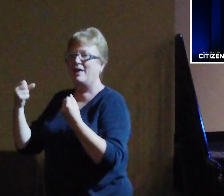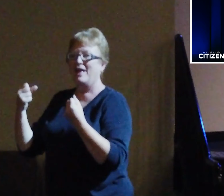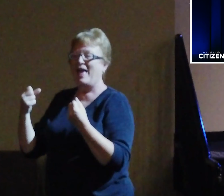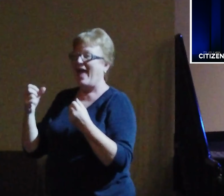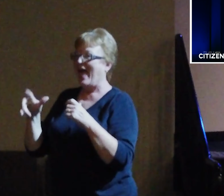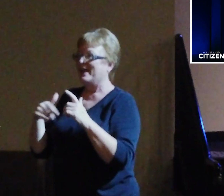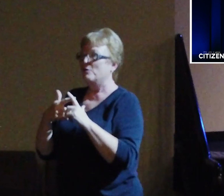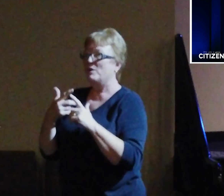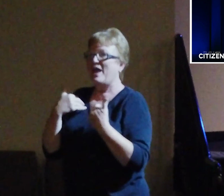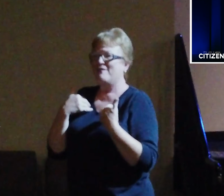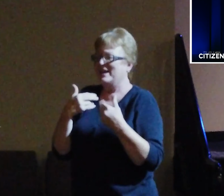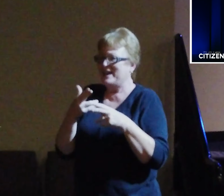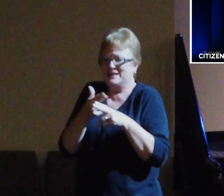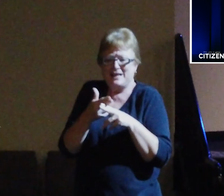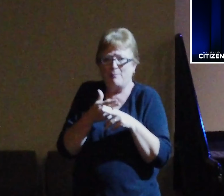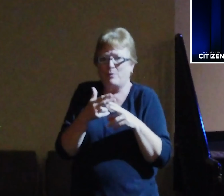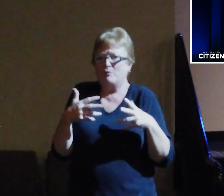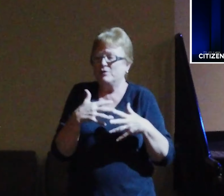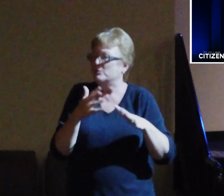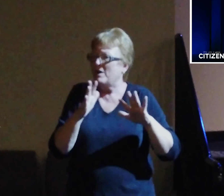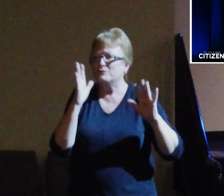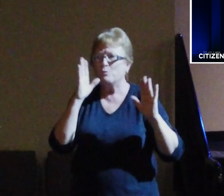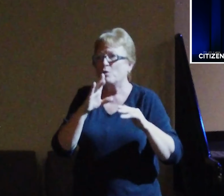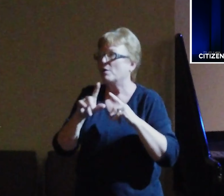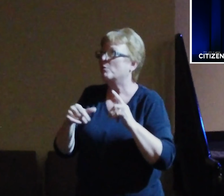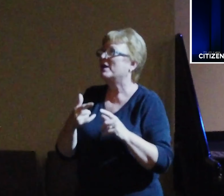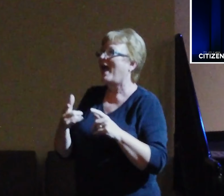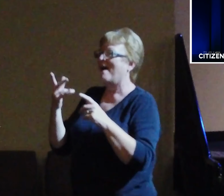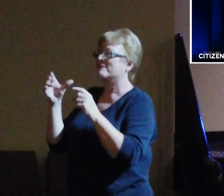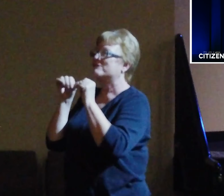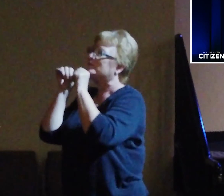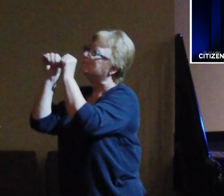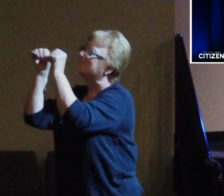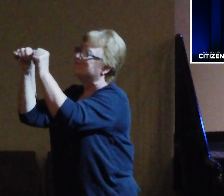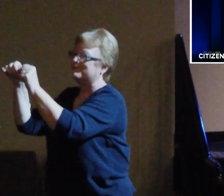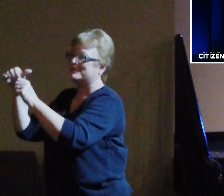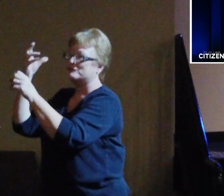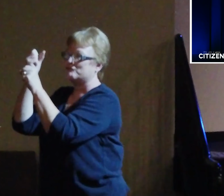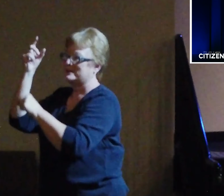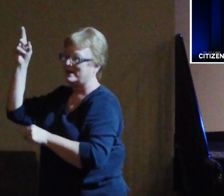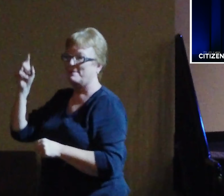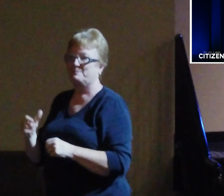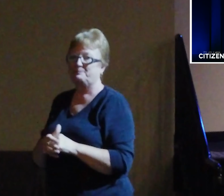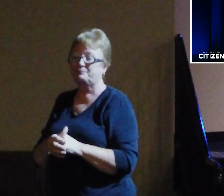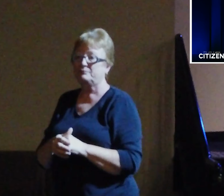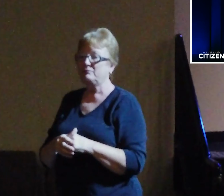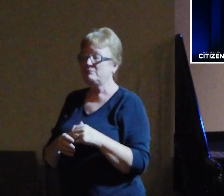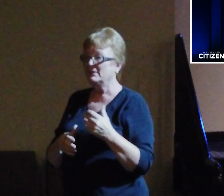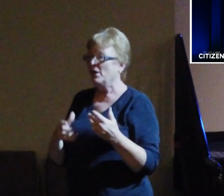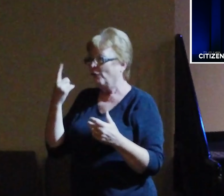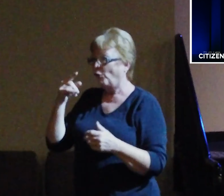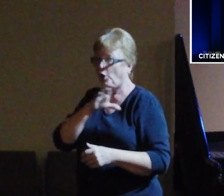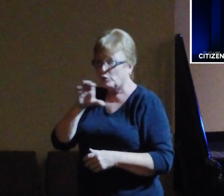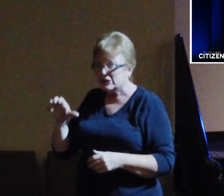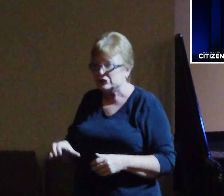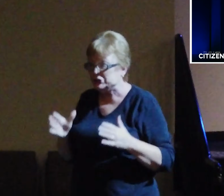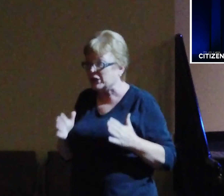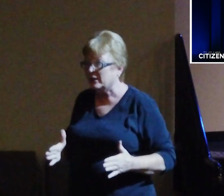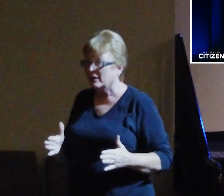and leads us into worship, which is our only right response. For Christians, maturity is,